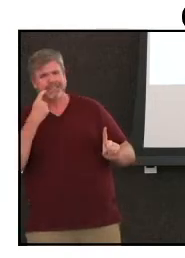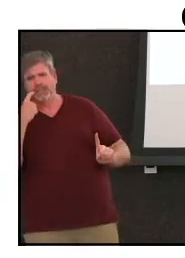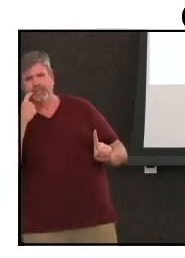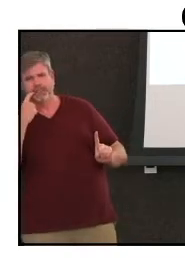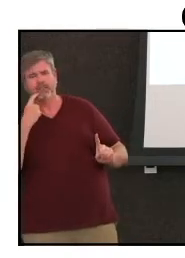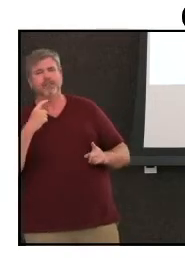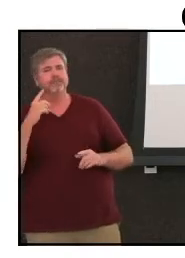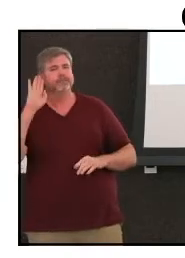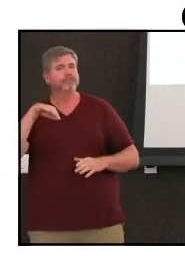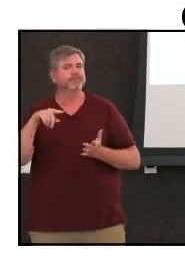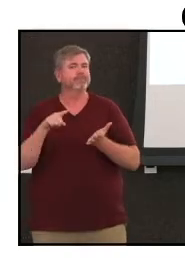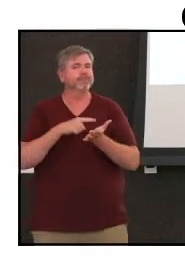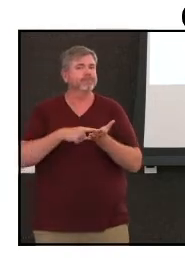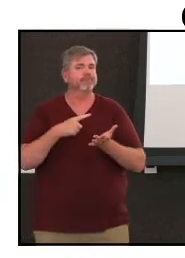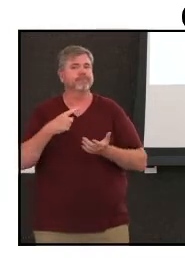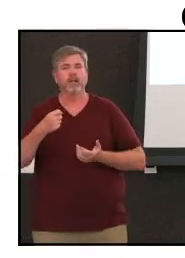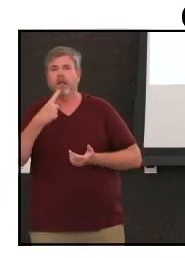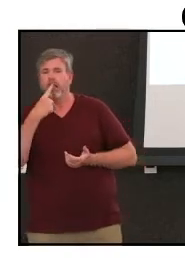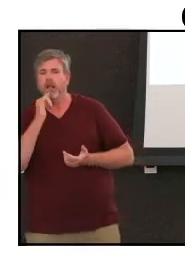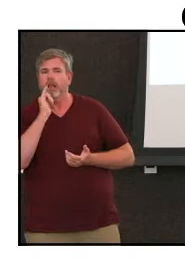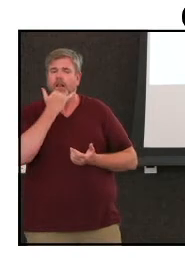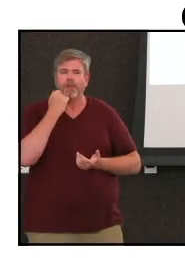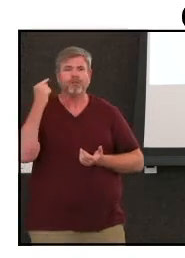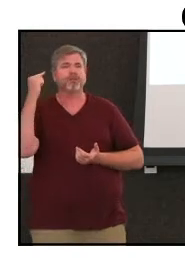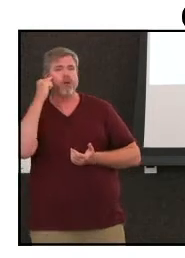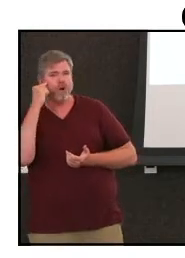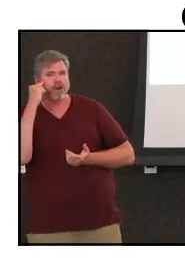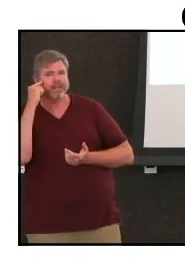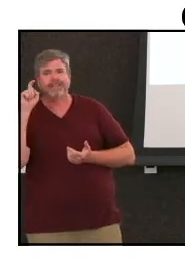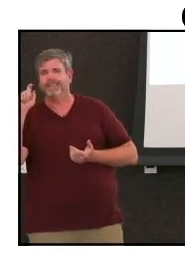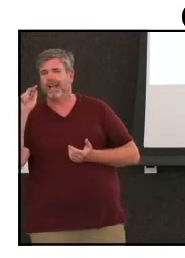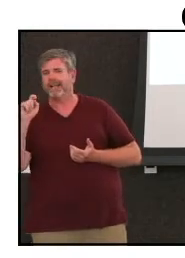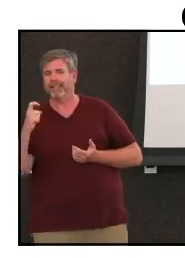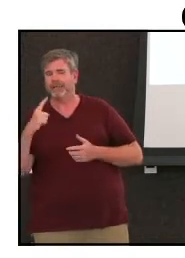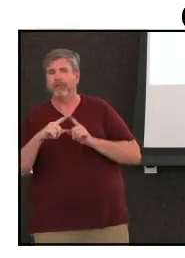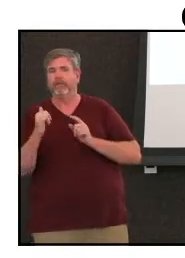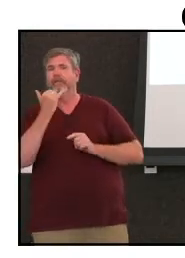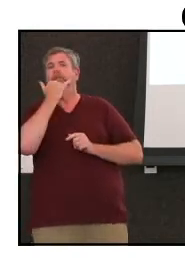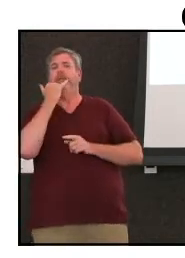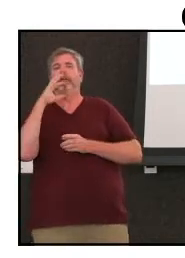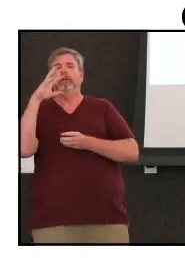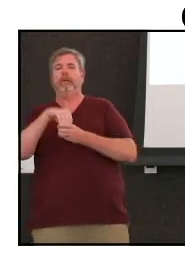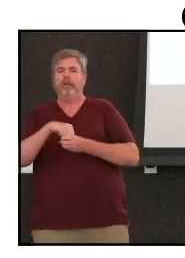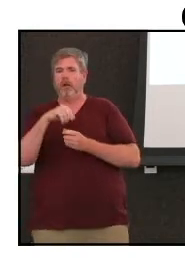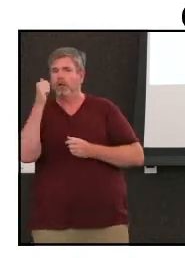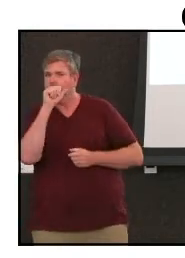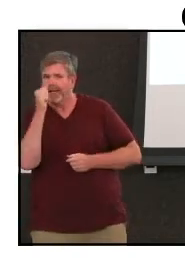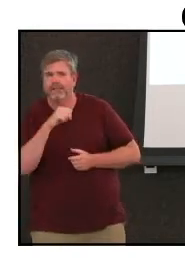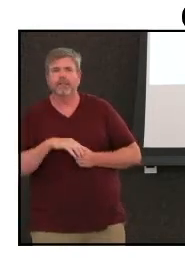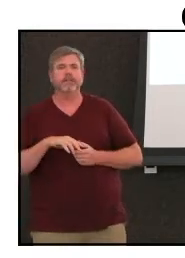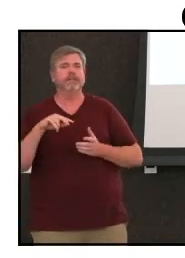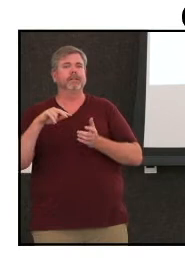Someone thinks they're taking Xanax, they think they're using cocaine, and in fact, that substance is laced with fentanyl. And so they